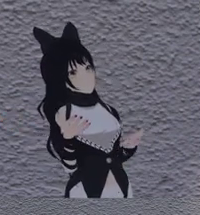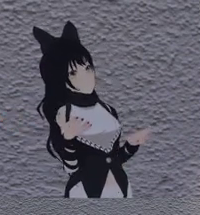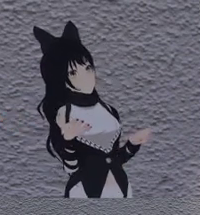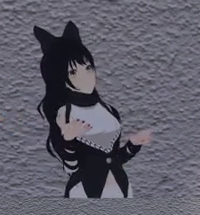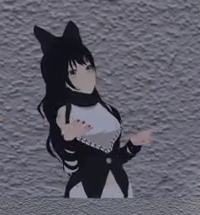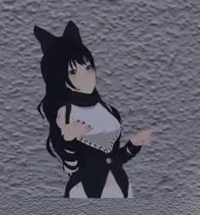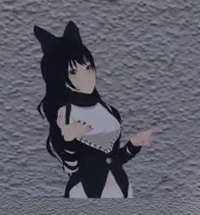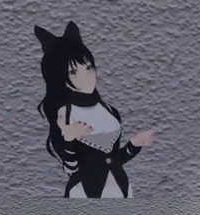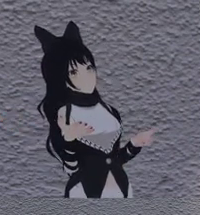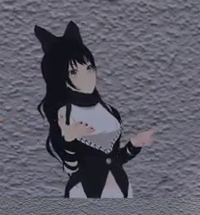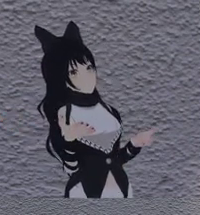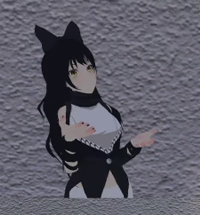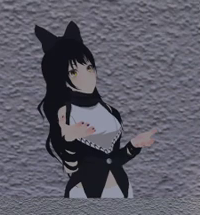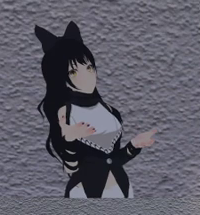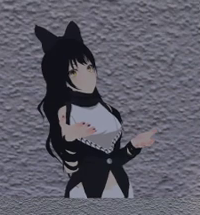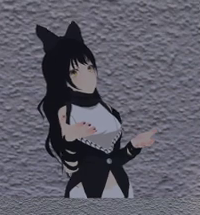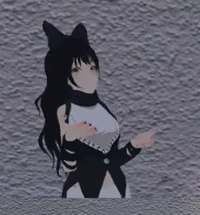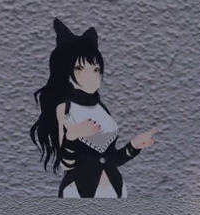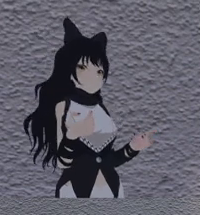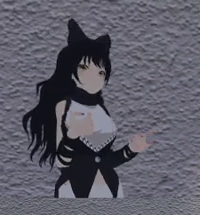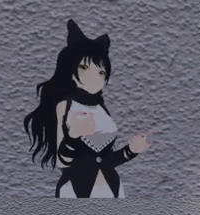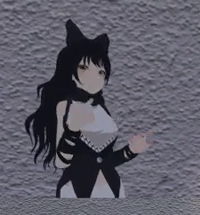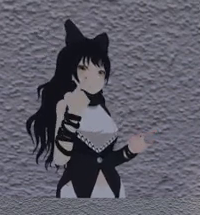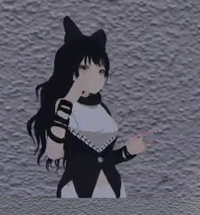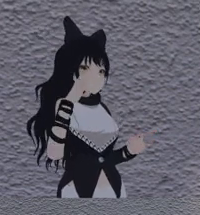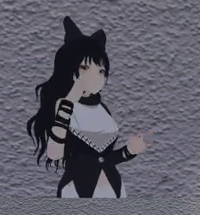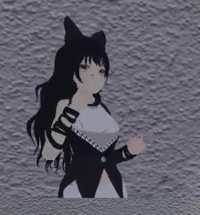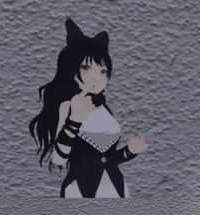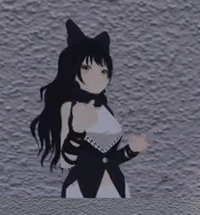I have a question. Mr. Dummy's world.